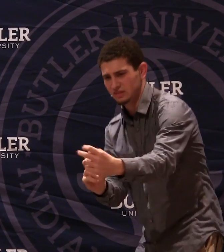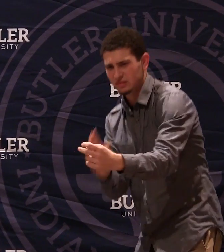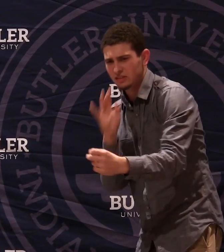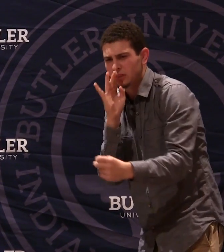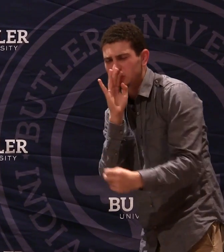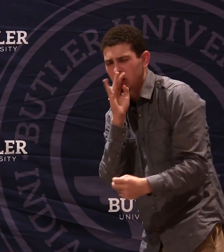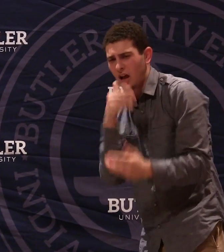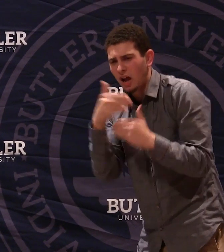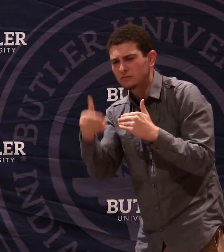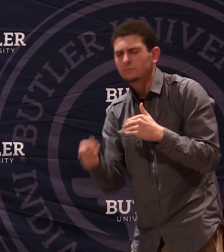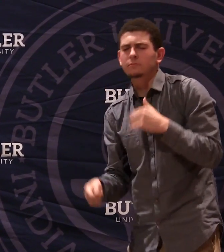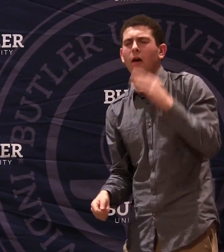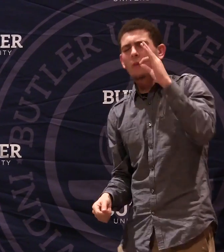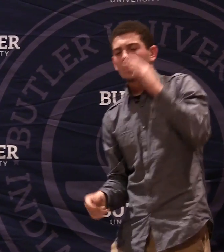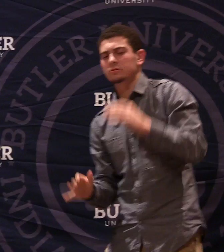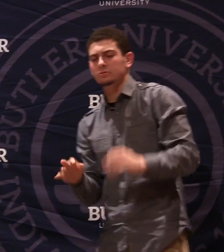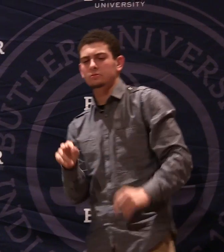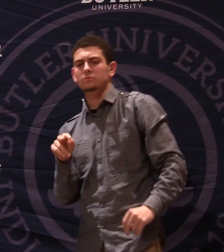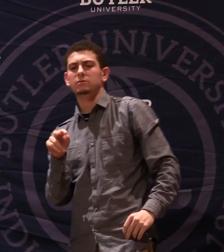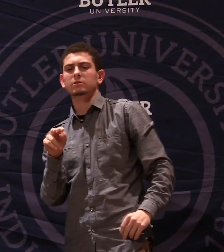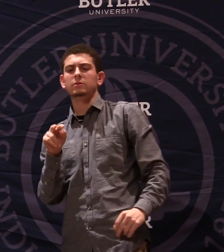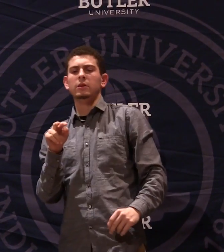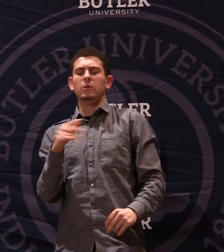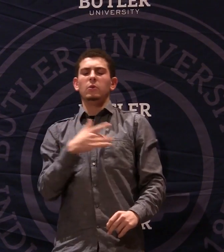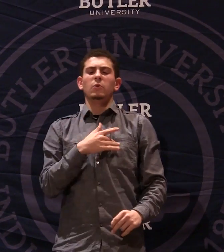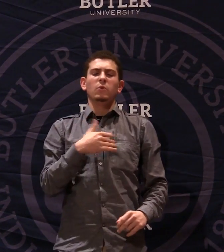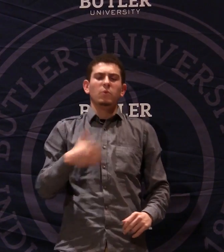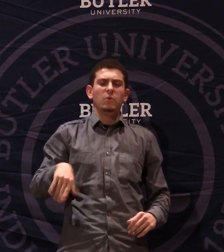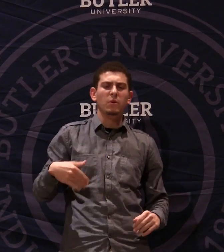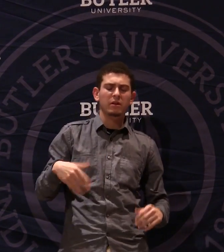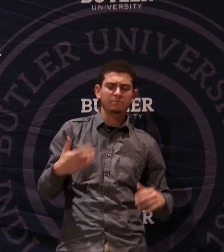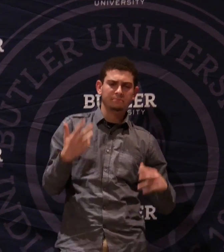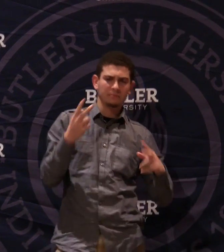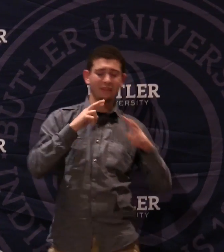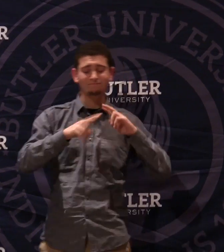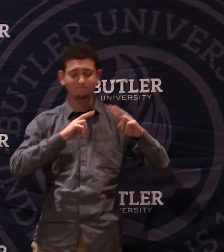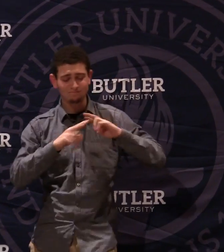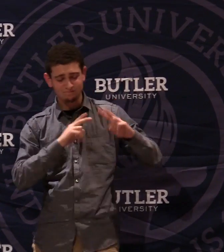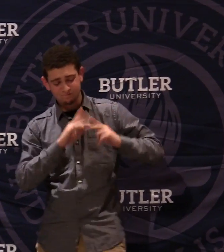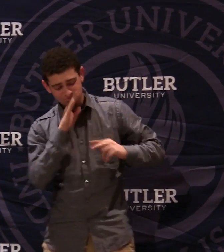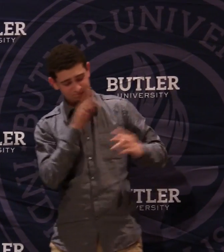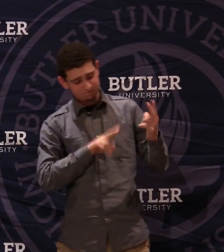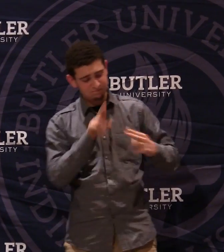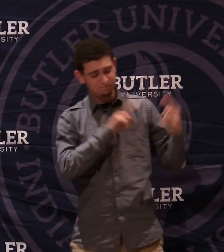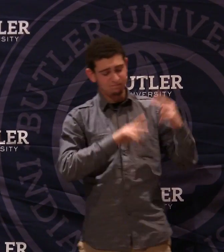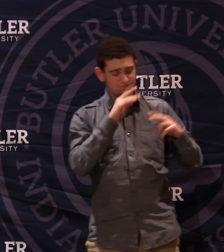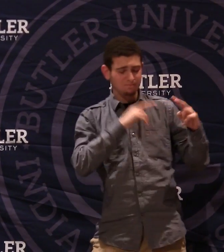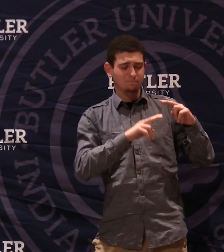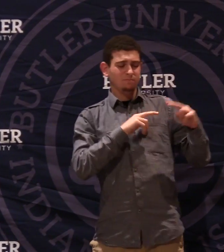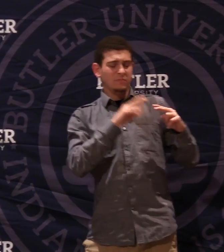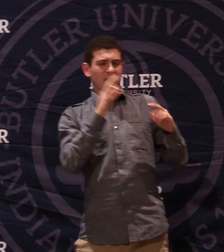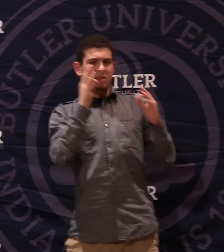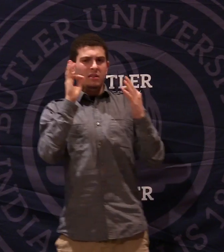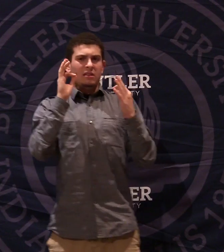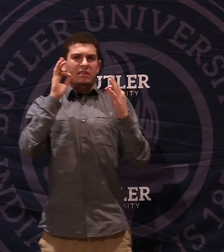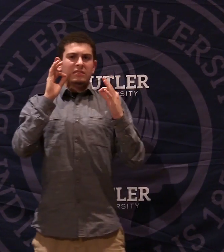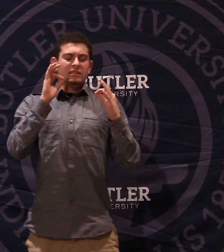and so the barber stops to help him sit down. He starts feeling so sorry for him, but he continues to cut his